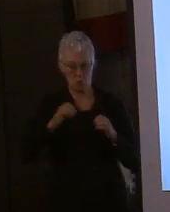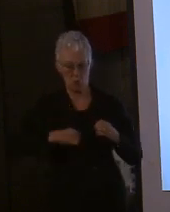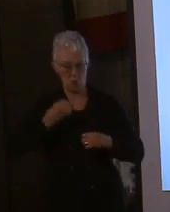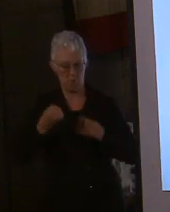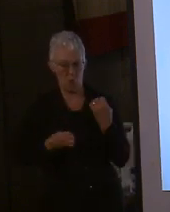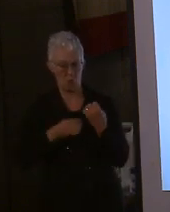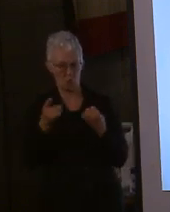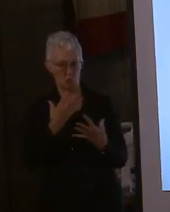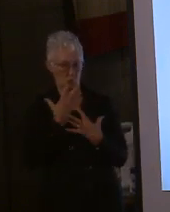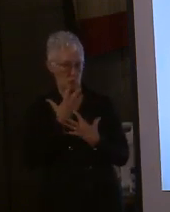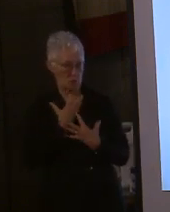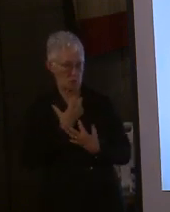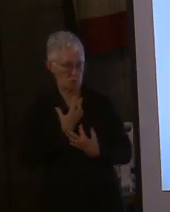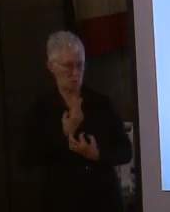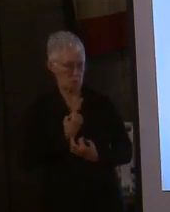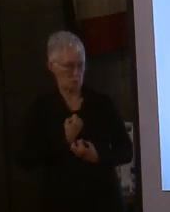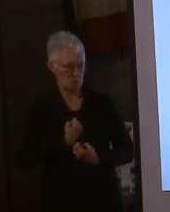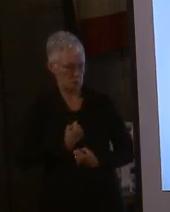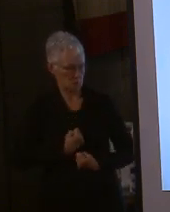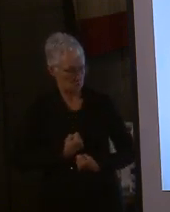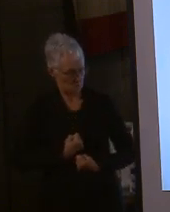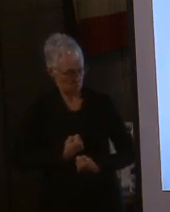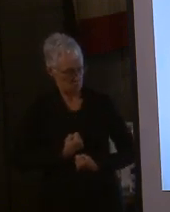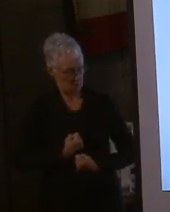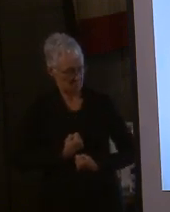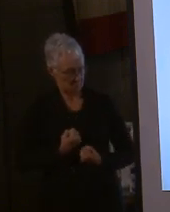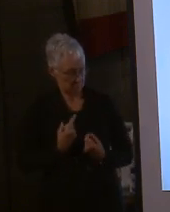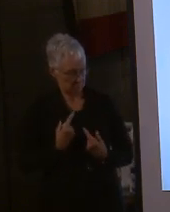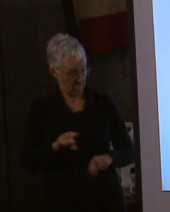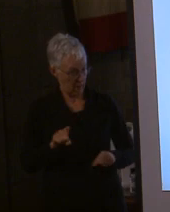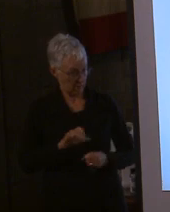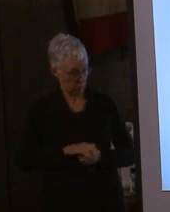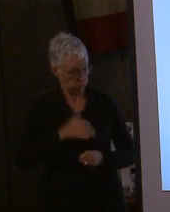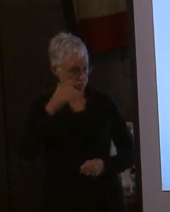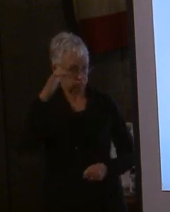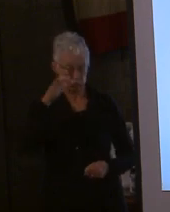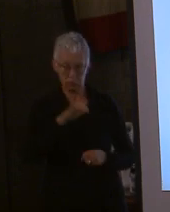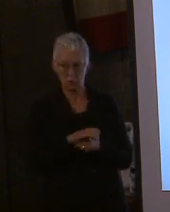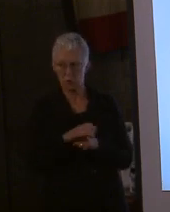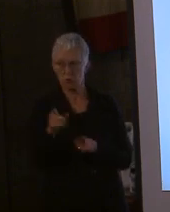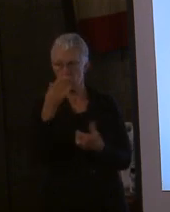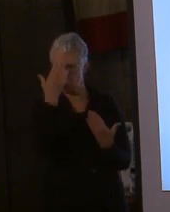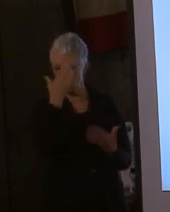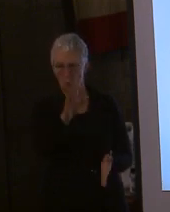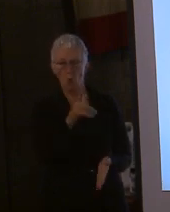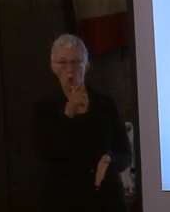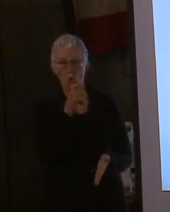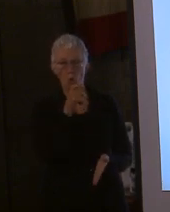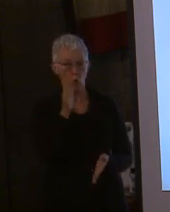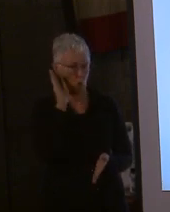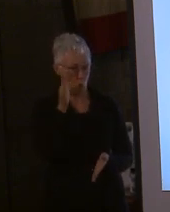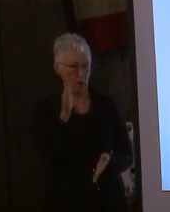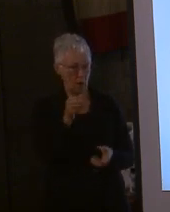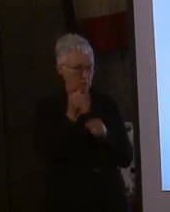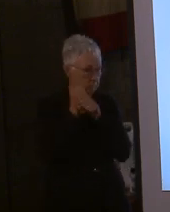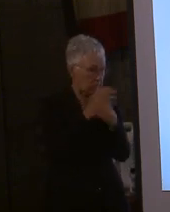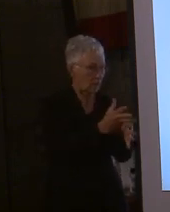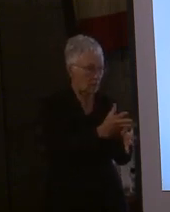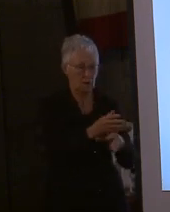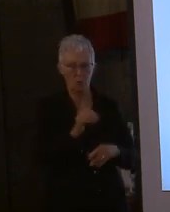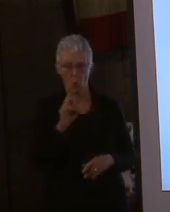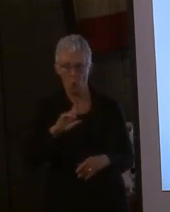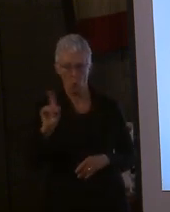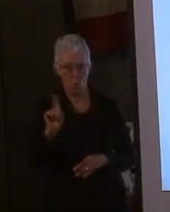conversations about stress and you being responsible for checking every single day your thoughts, feelings, and behaviors is really